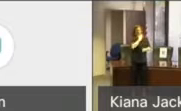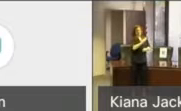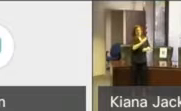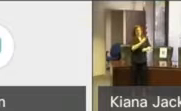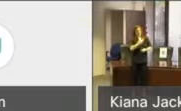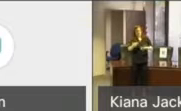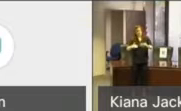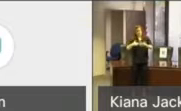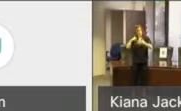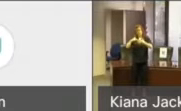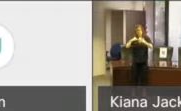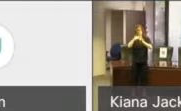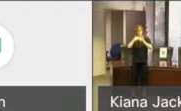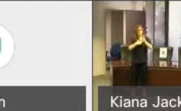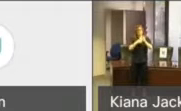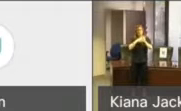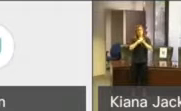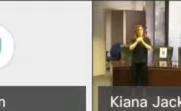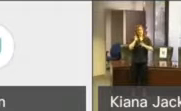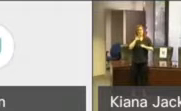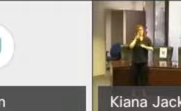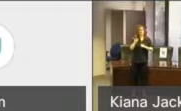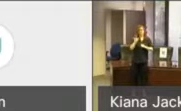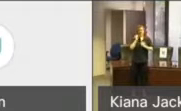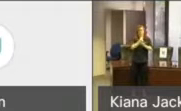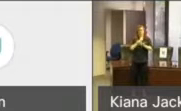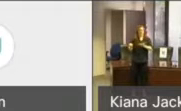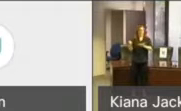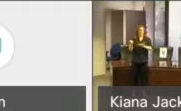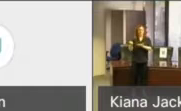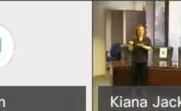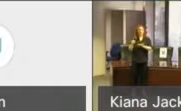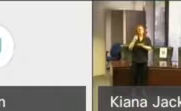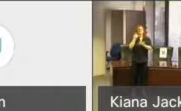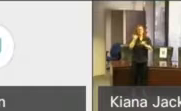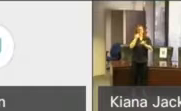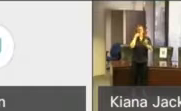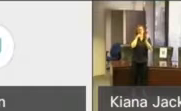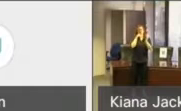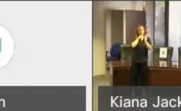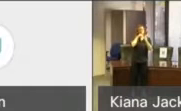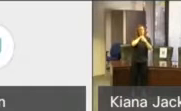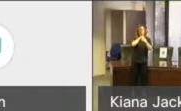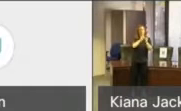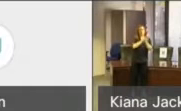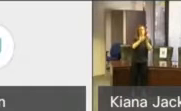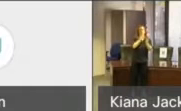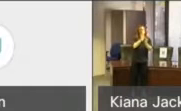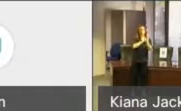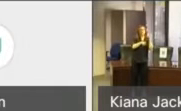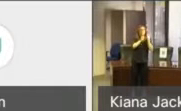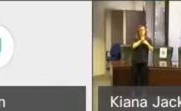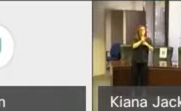rules are for X-ray devices. These are currently found in Section 290, Chapter